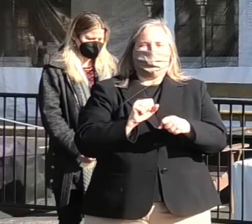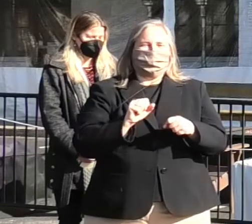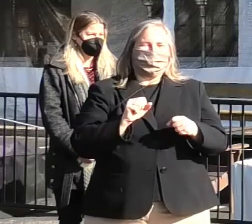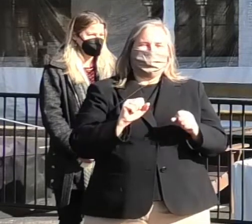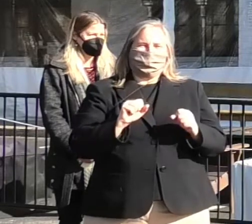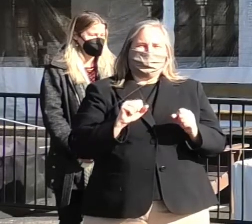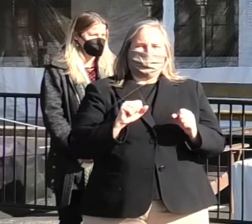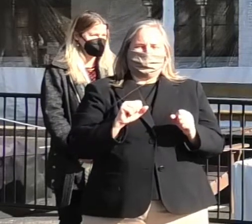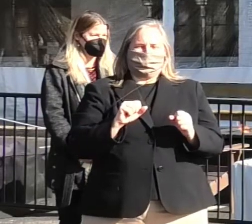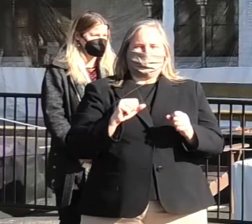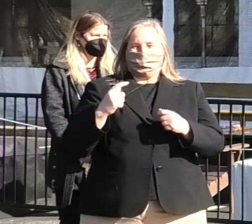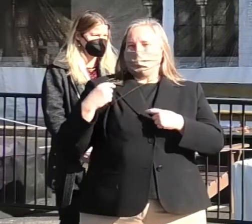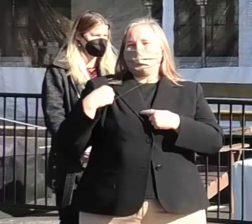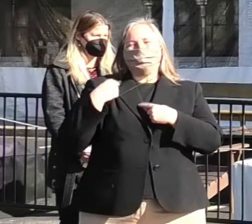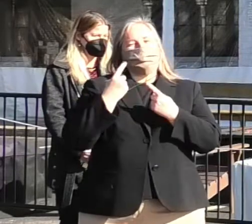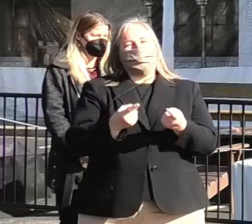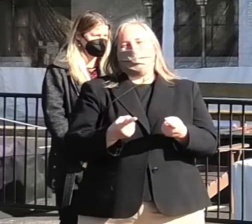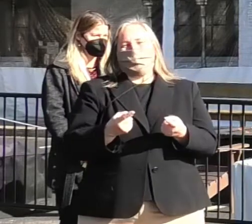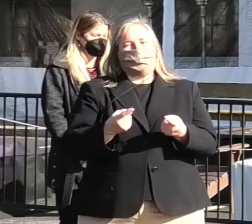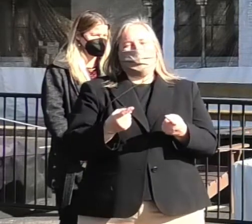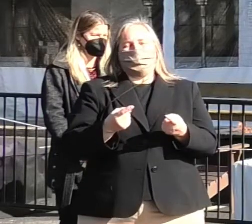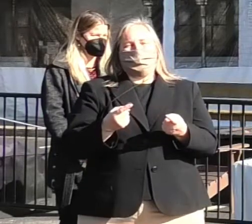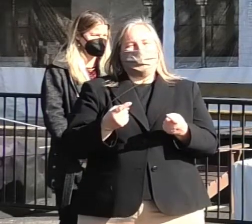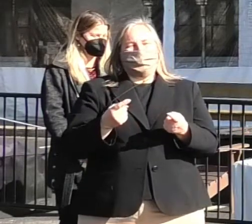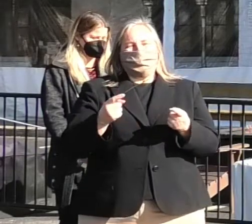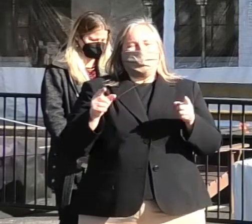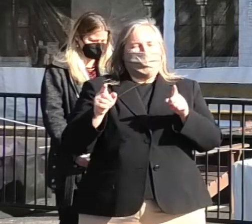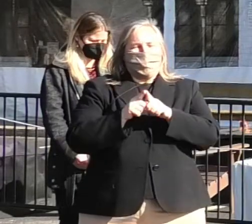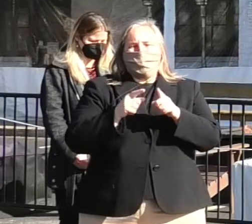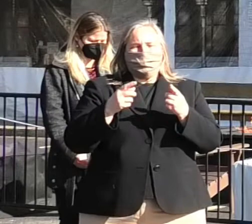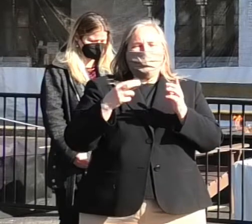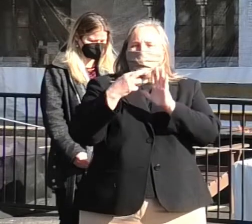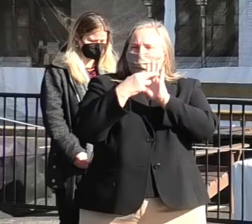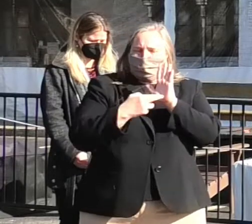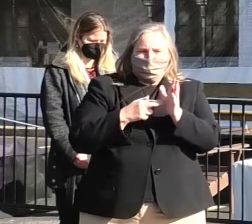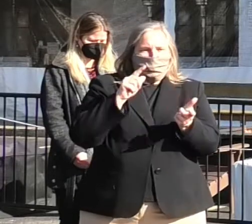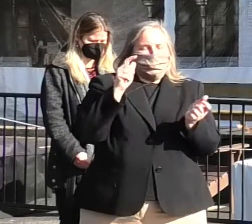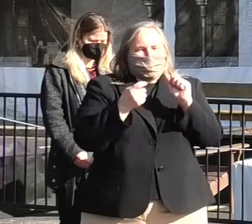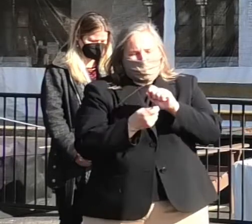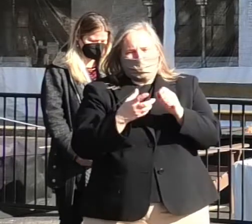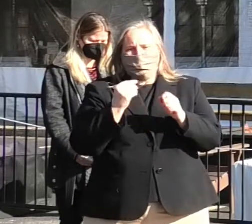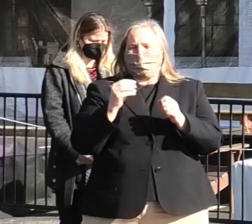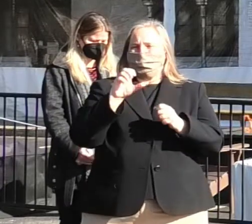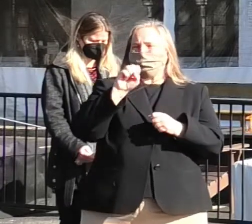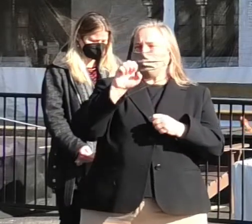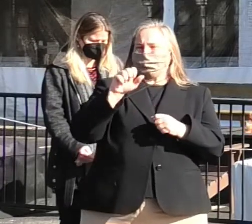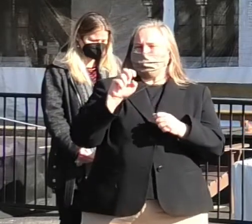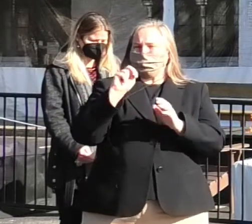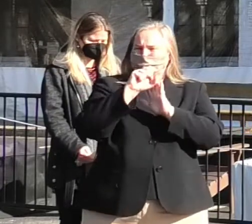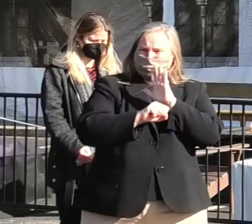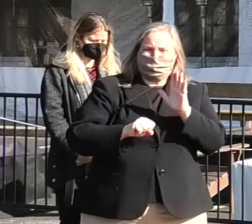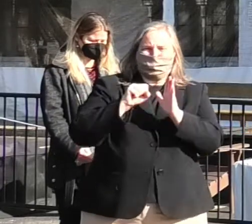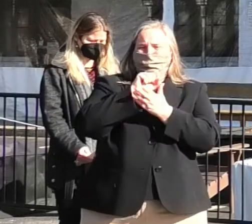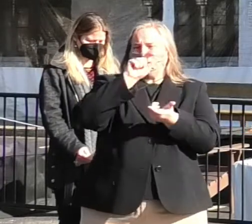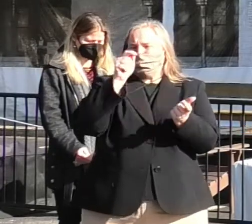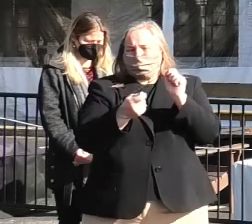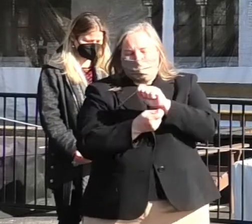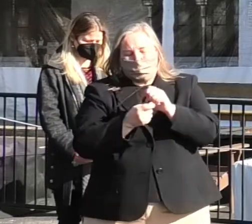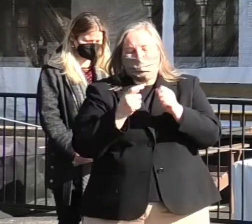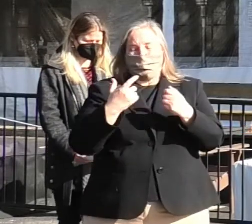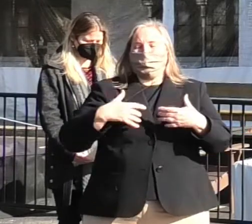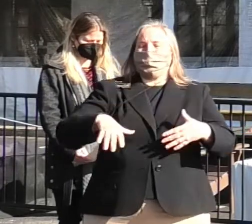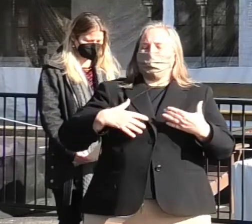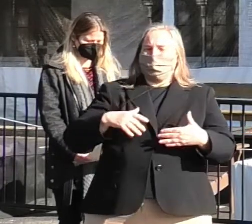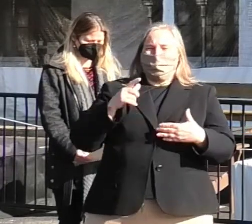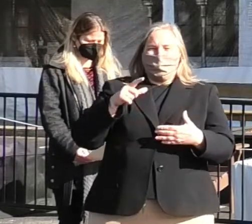It's been as rules have changed and as the seasons have changed, they just continue to amaze